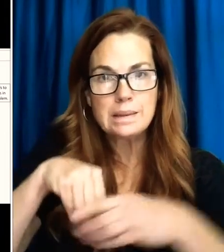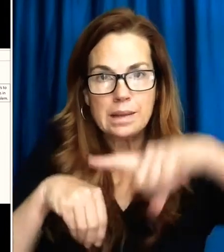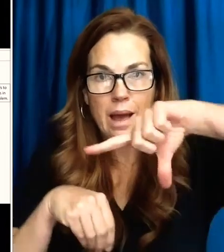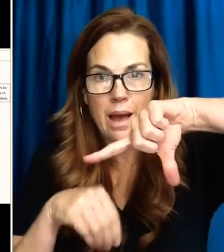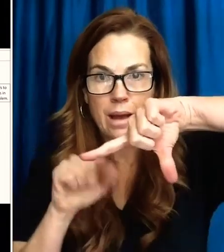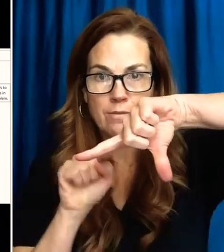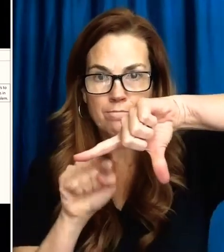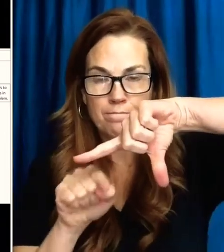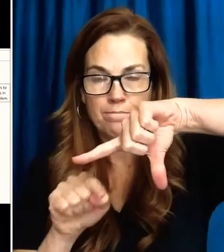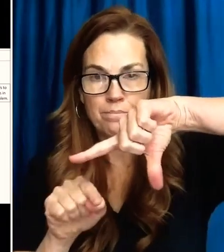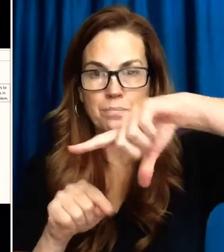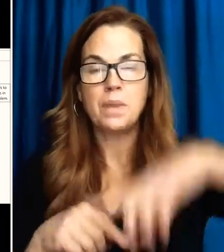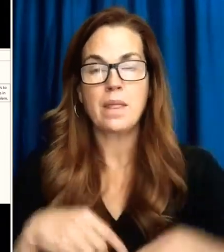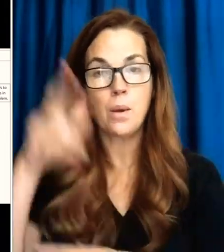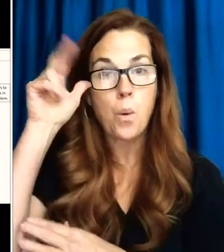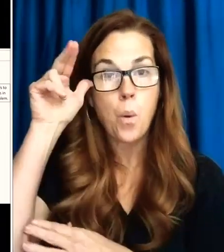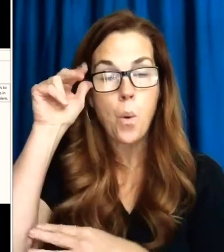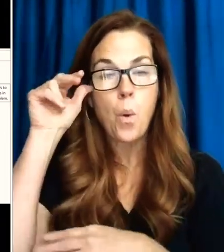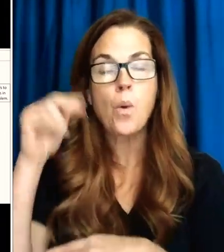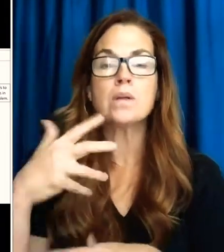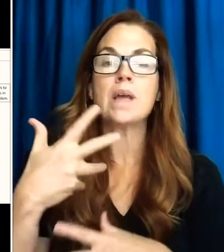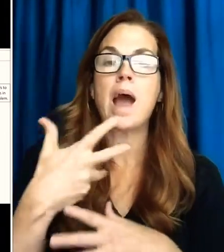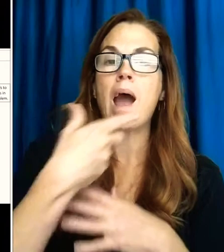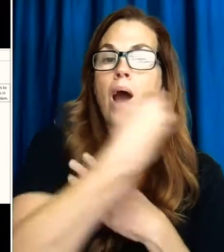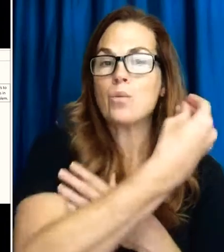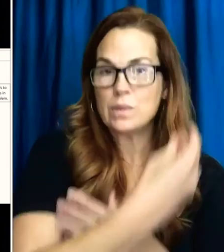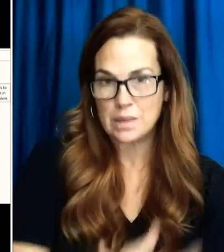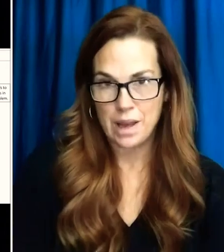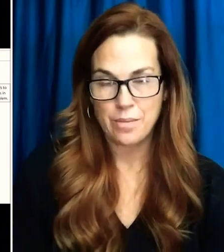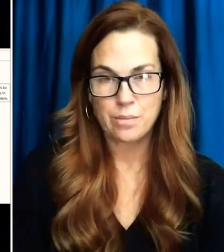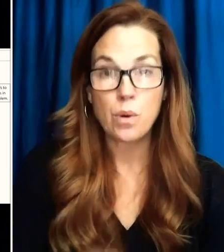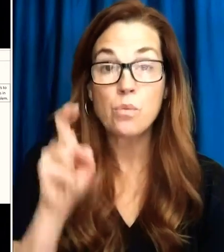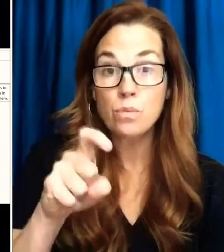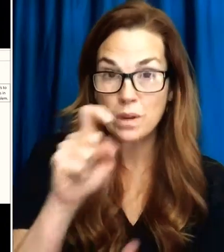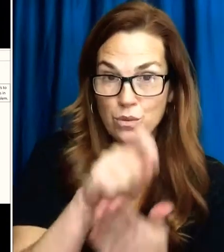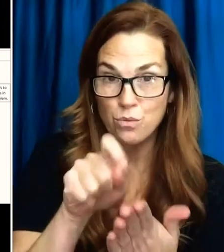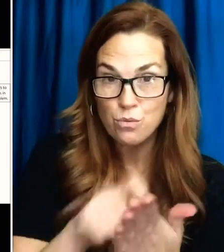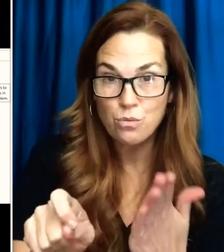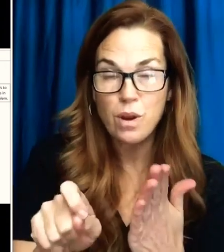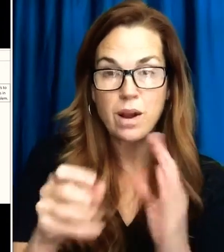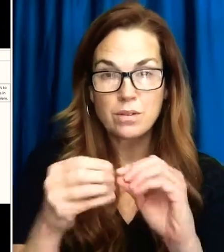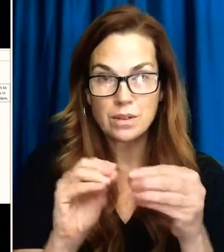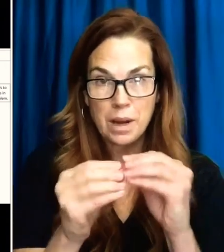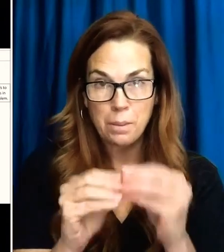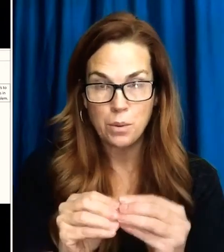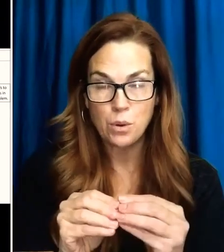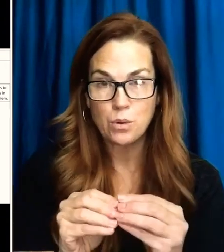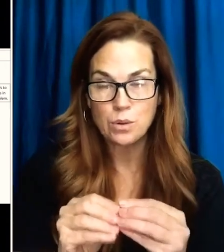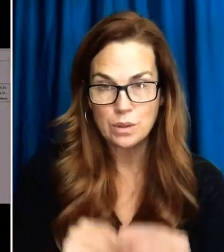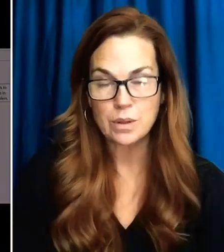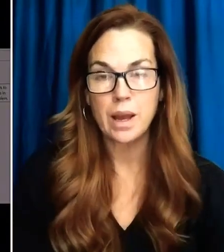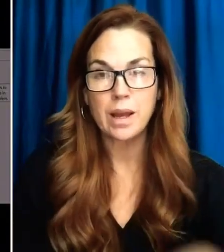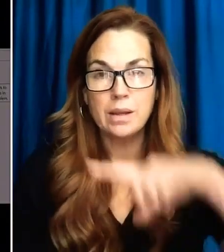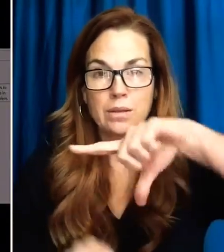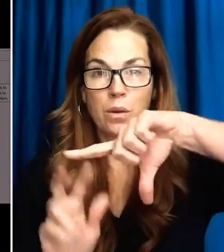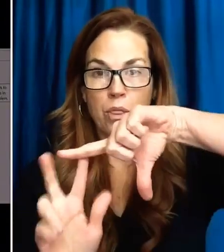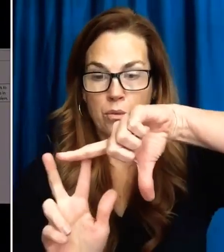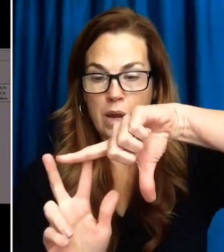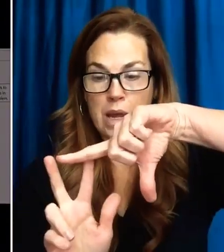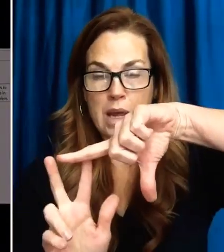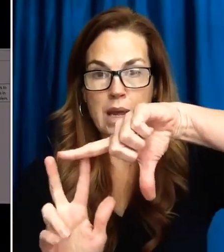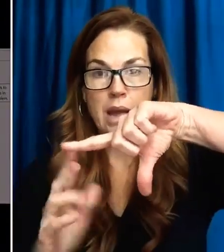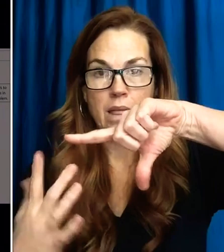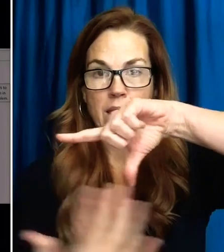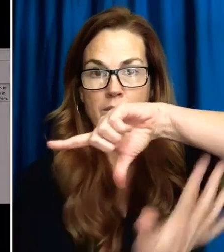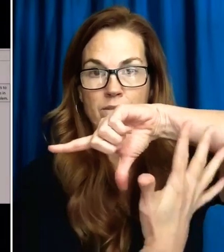outside. So you need to write these numbers down, 3 on the inside of your division house and 5 on the outside. Okay,